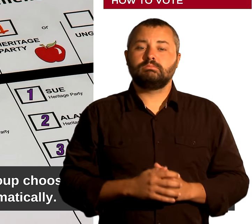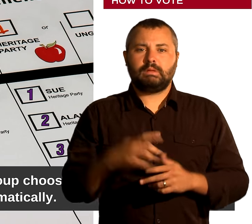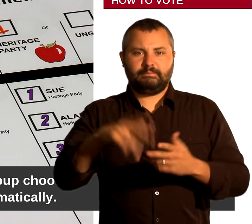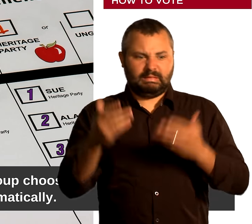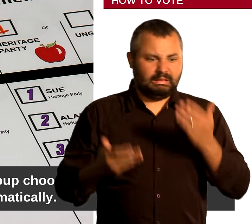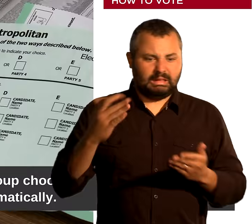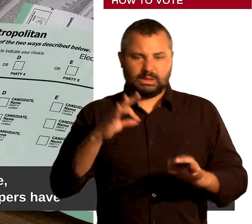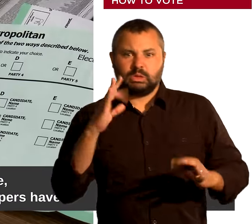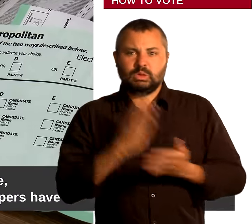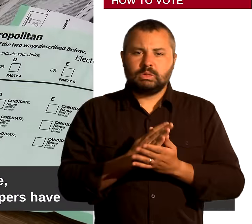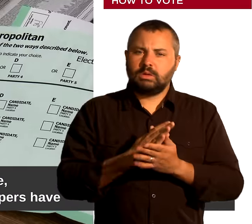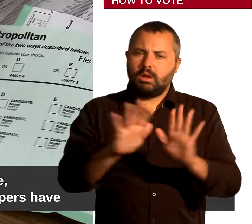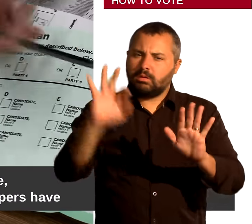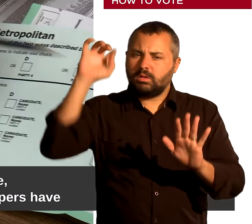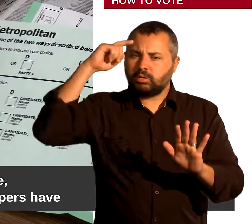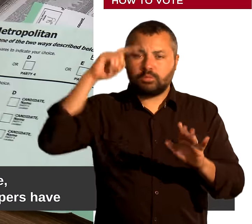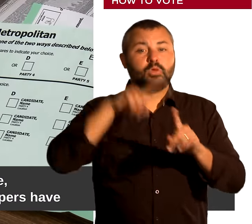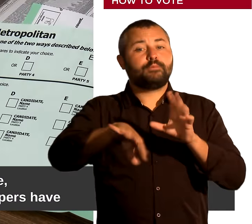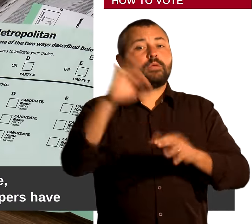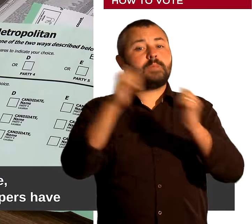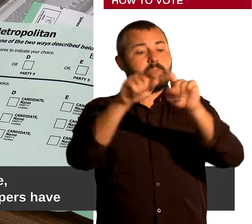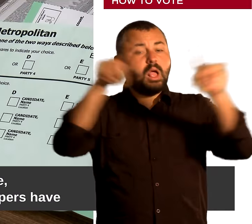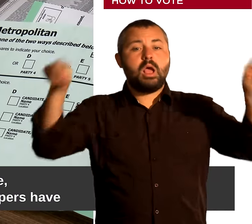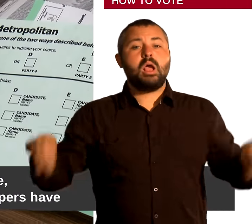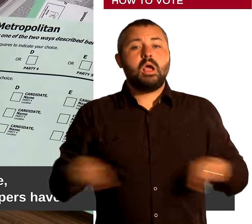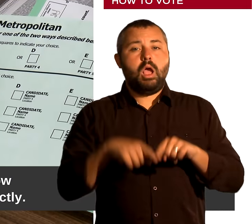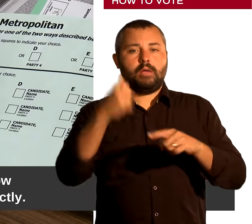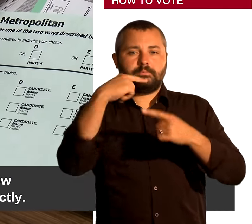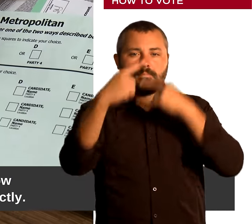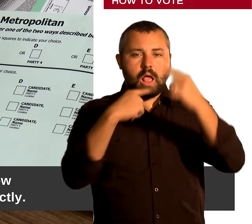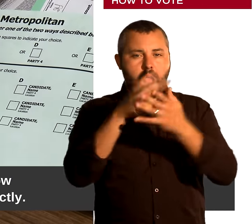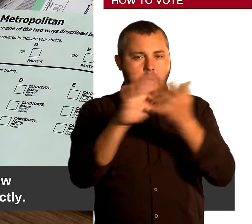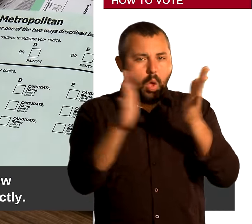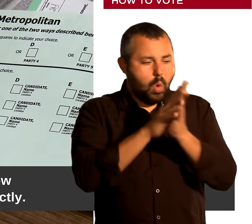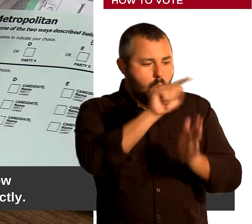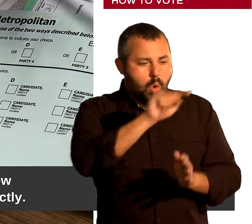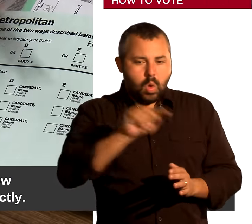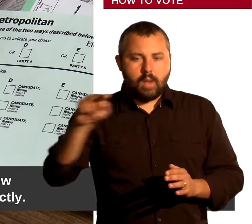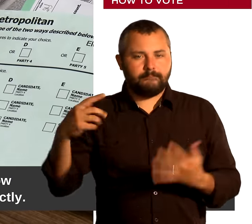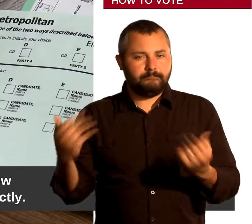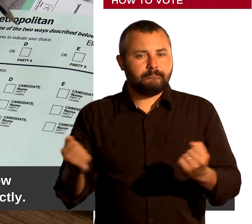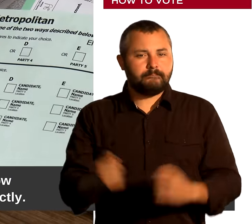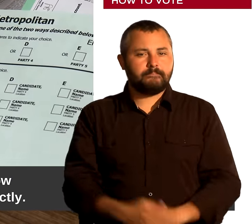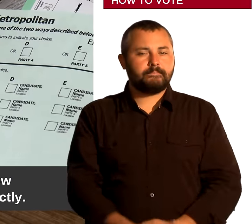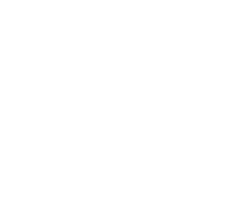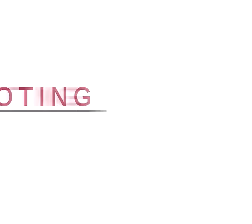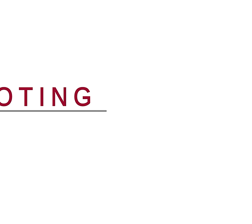automatically. If you're not sure not to worry, all voting papers have instructions on how to fill them out correctly.